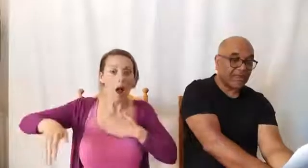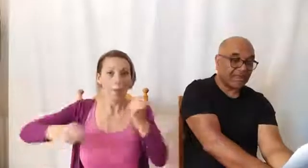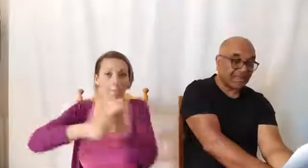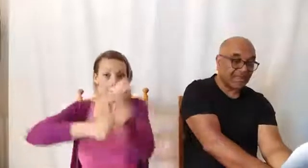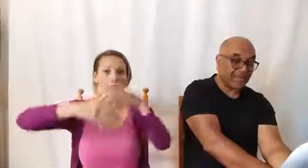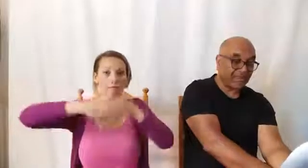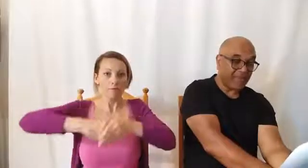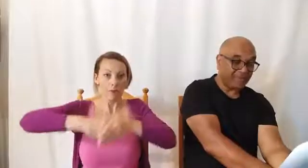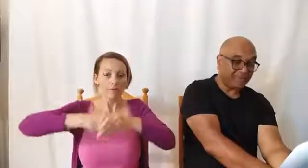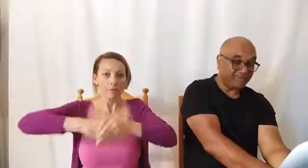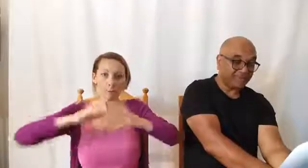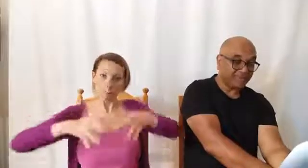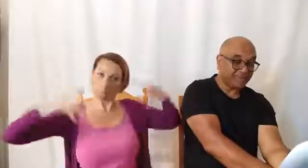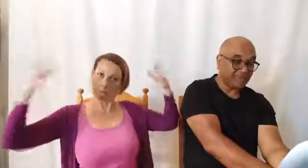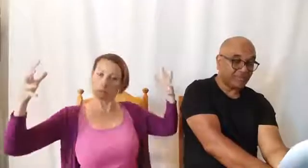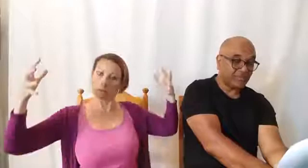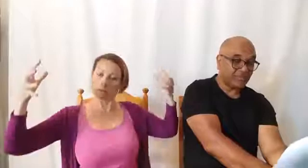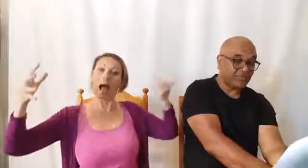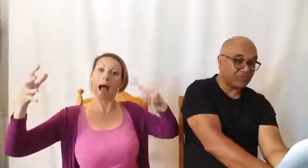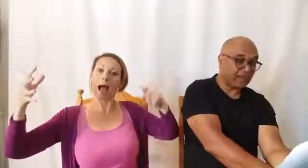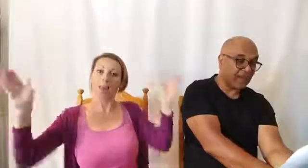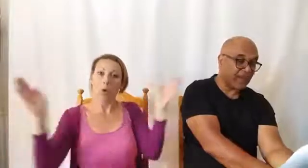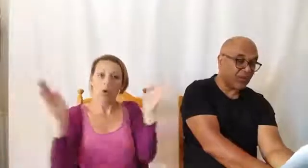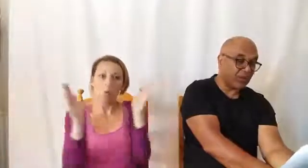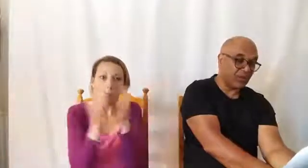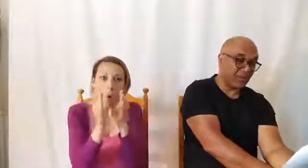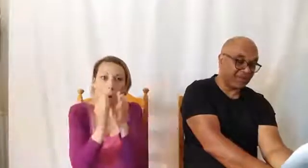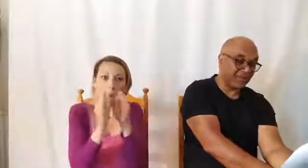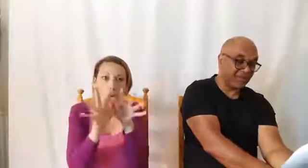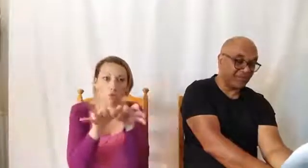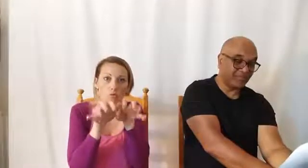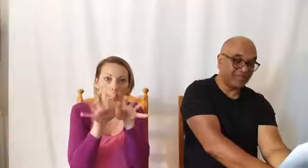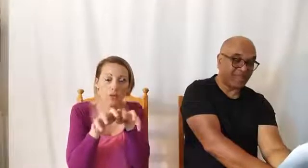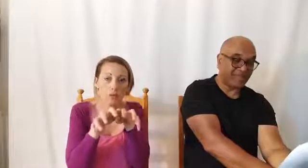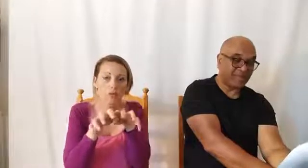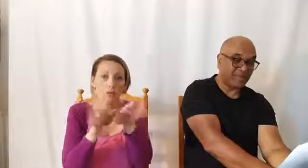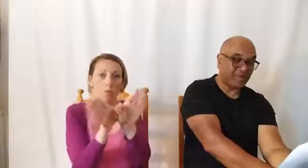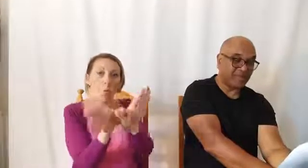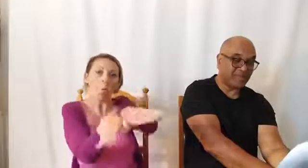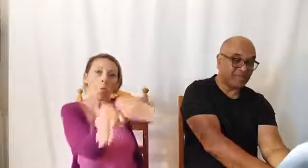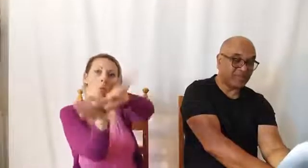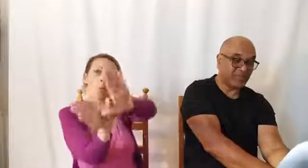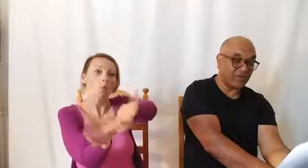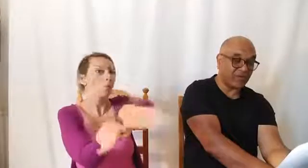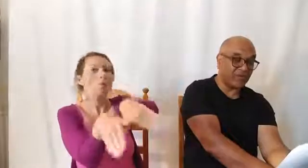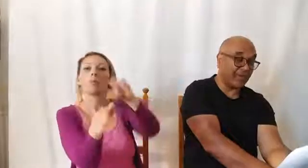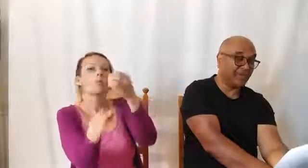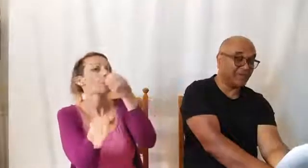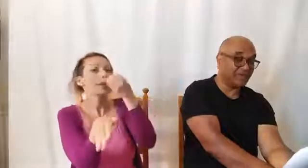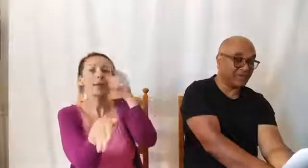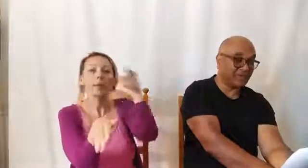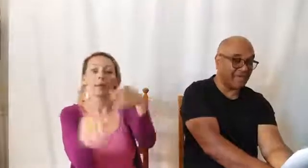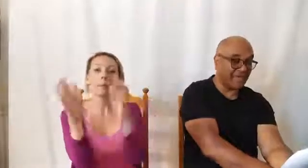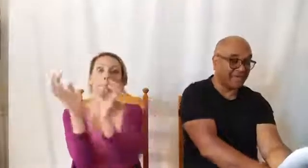Luckily for Ben, this friendly whale would not eat him. But at this point in Ben's story, Ben was very scared.